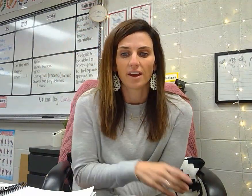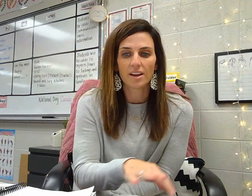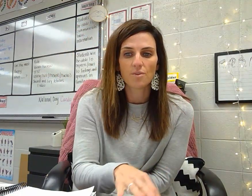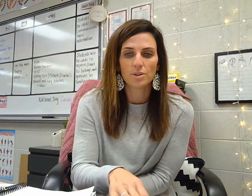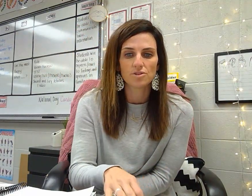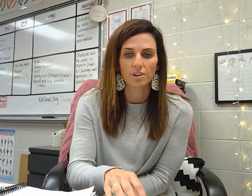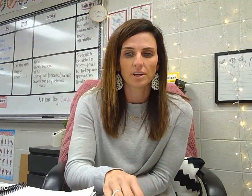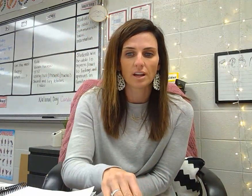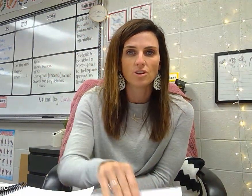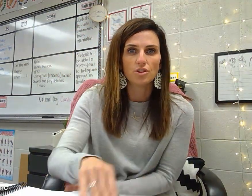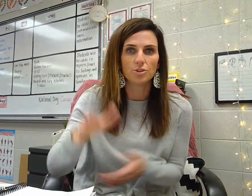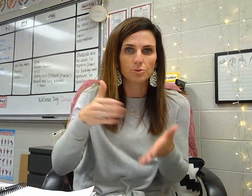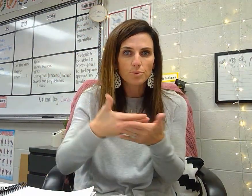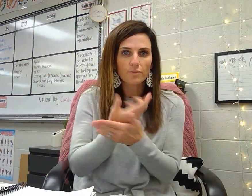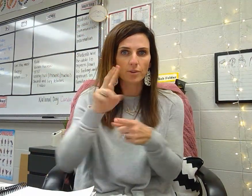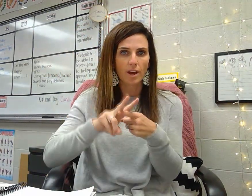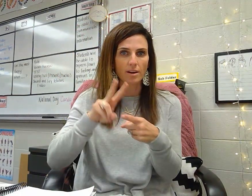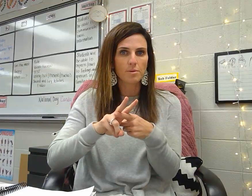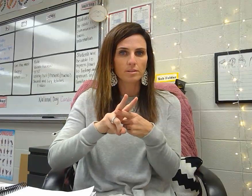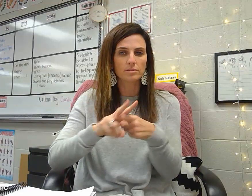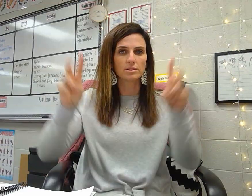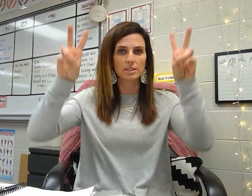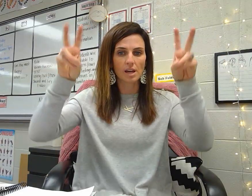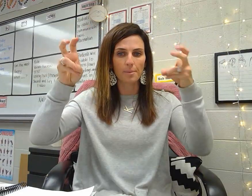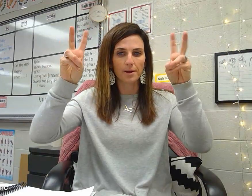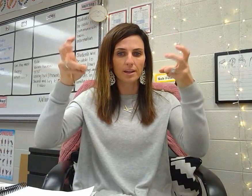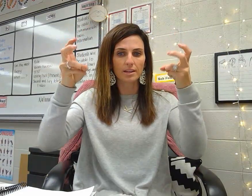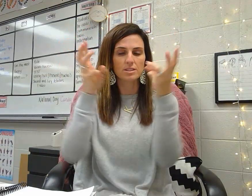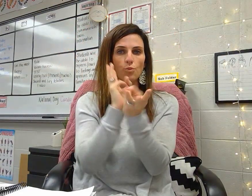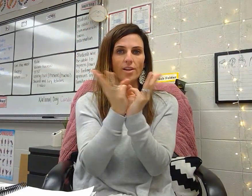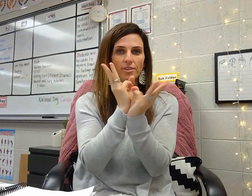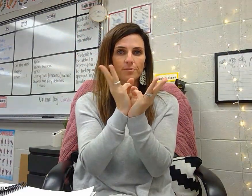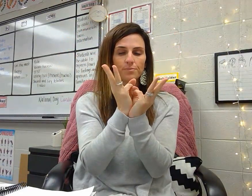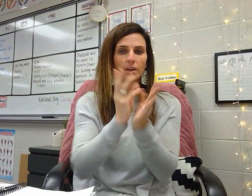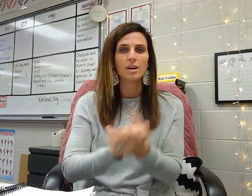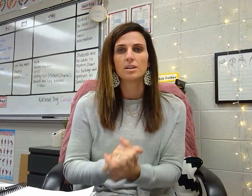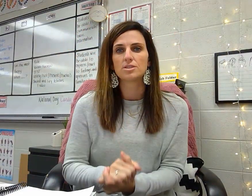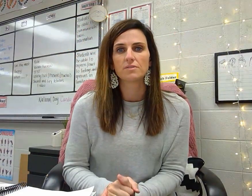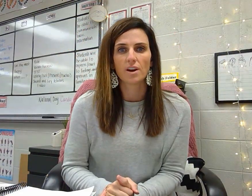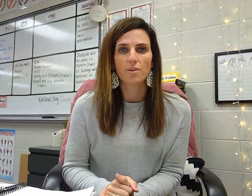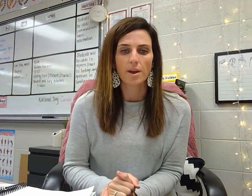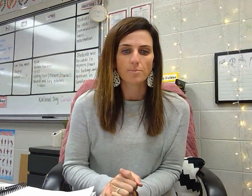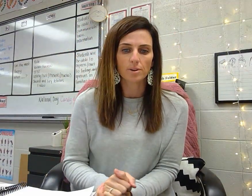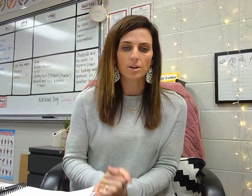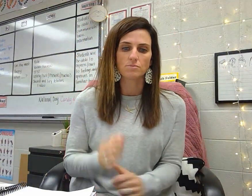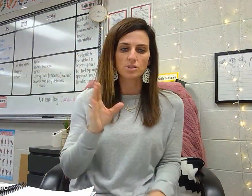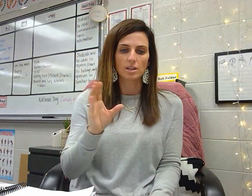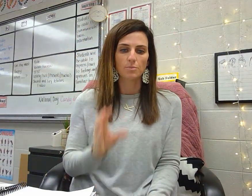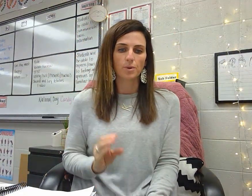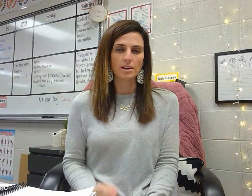Today we started a new vocab. The topic is weather. So if you have the paper, I'm just going to break it